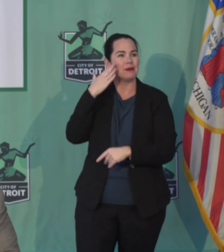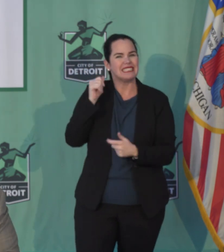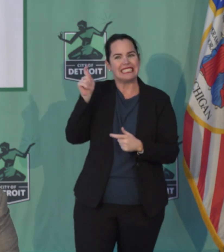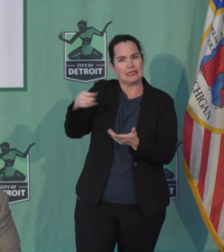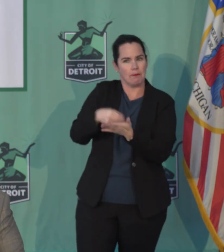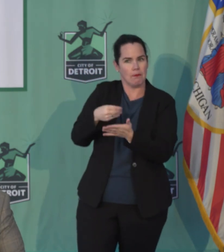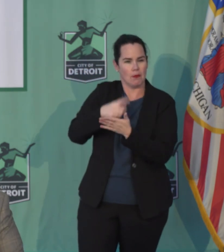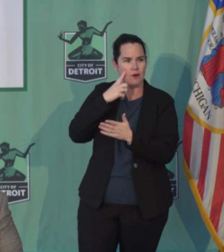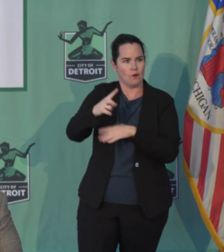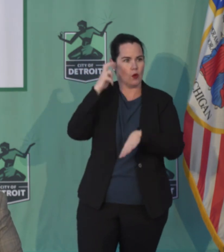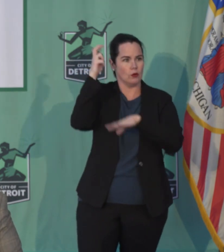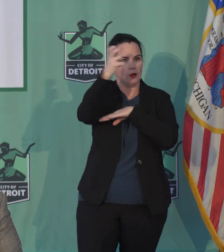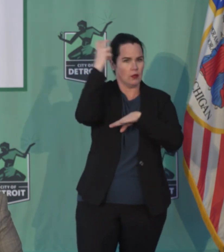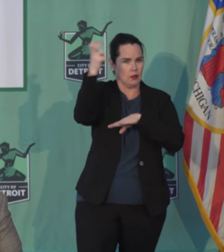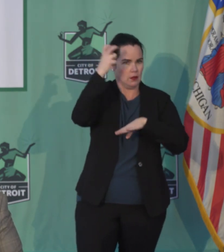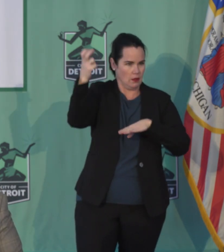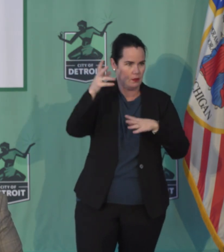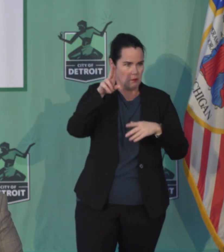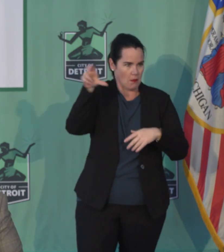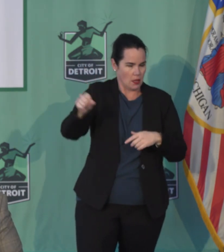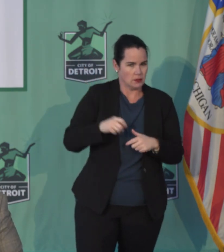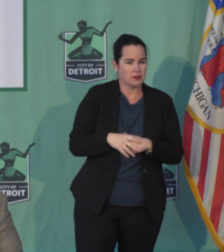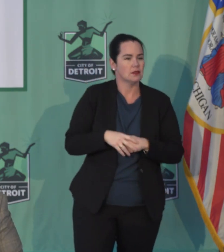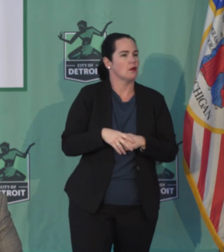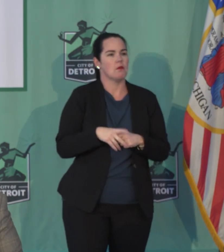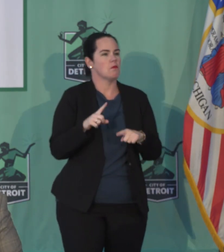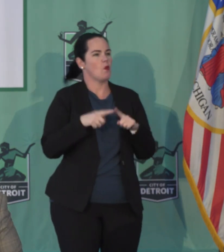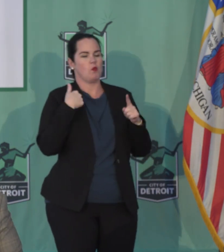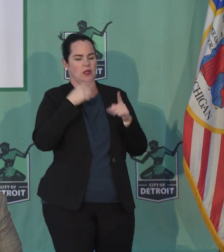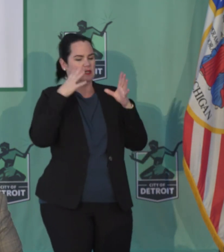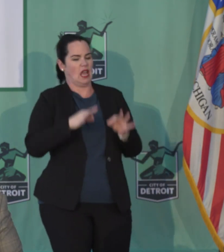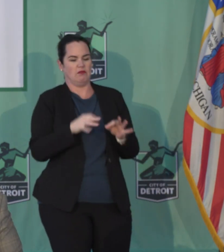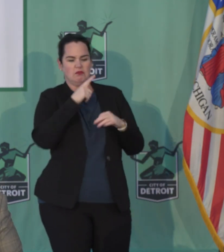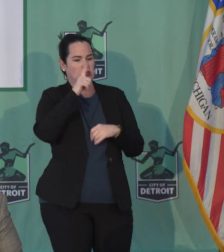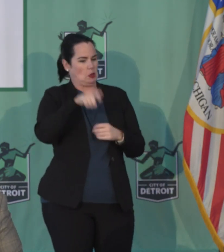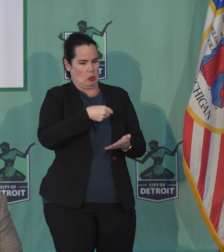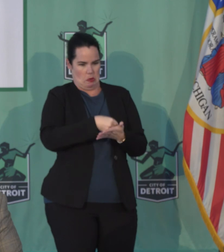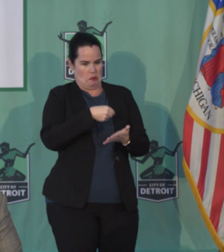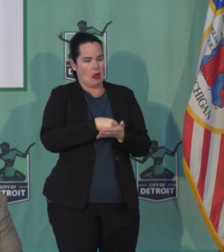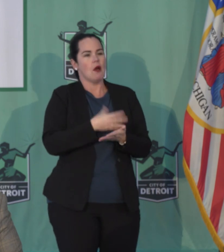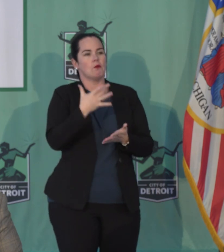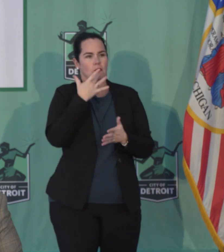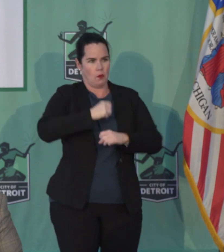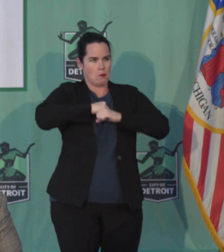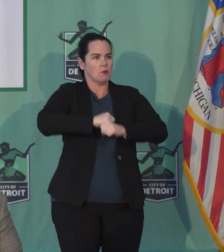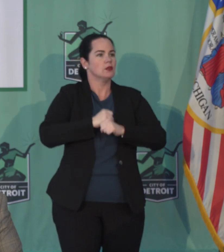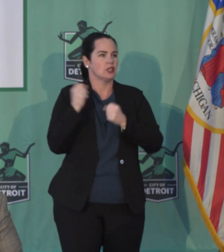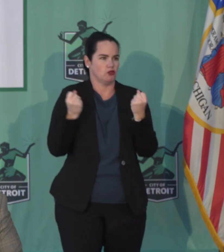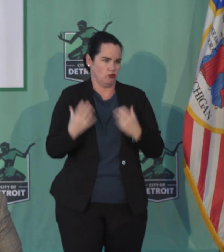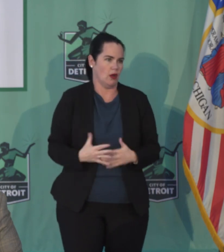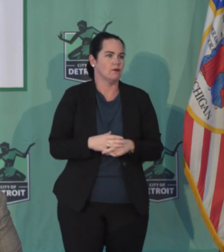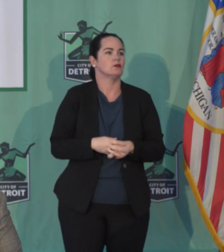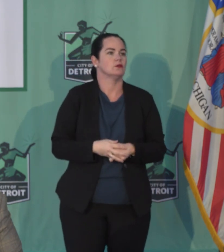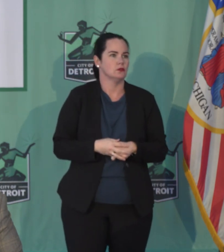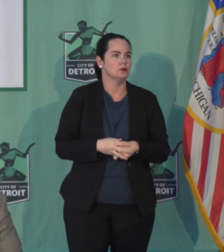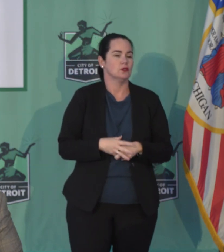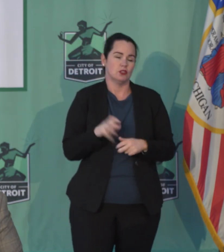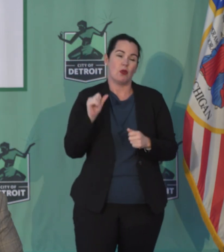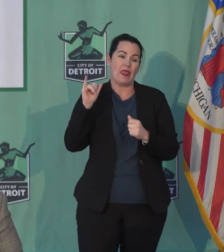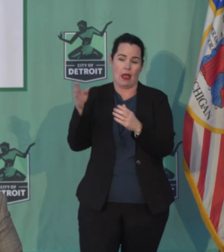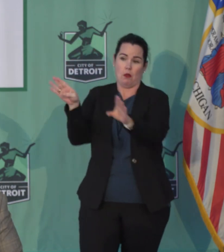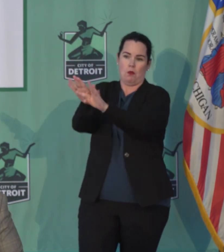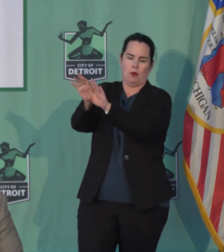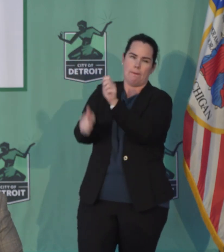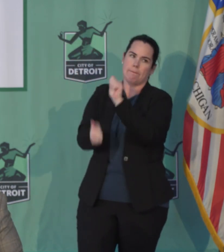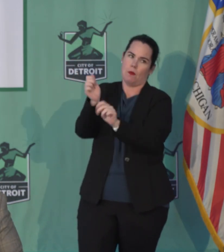I think that was probably the single biggest step that we could take, but we're talking to the union leadership every day about other things we can do together. As I'm